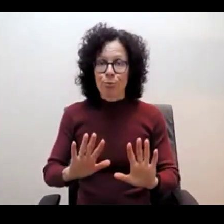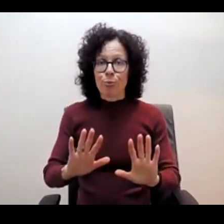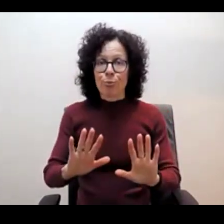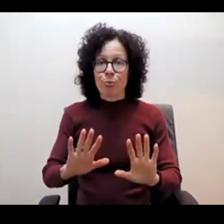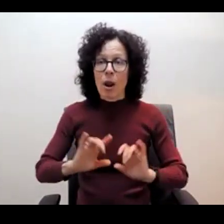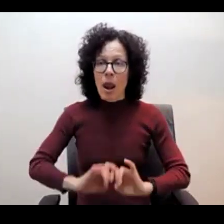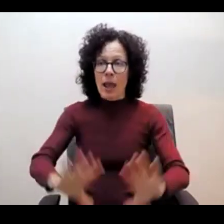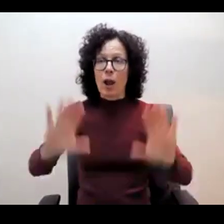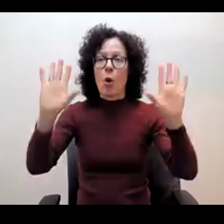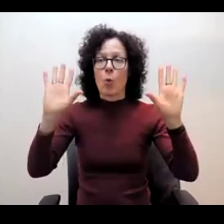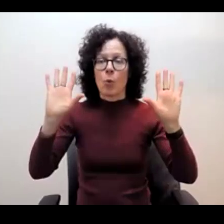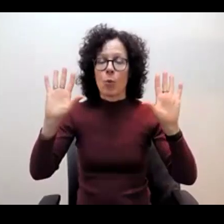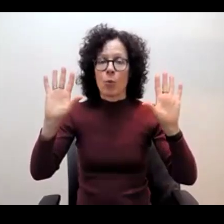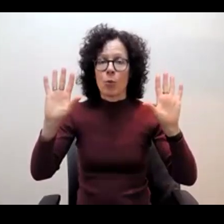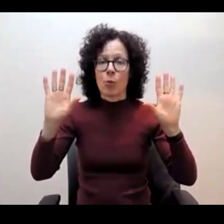go.